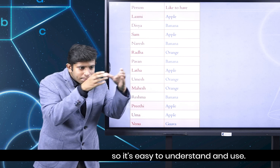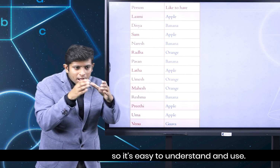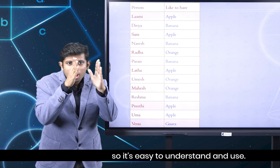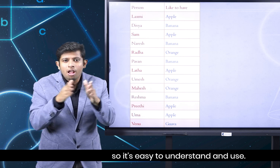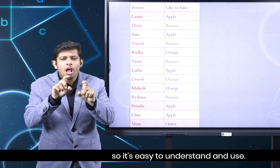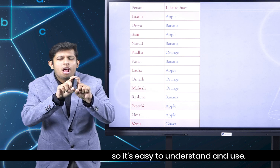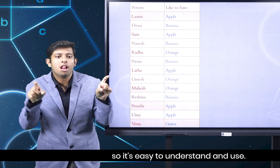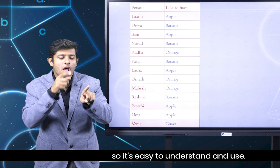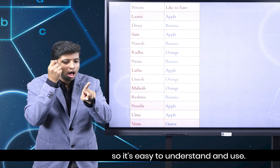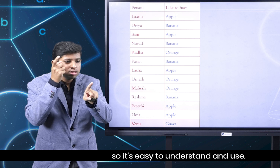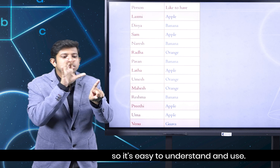use.